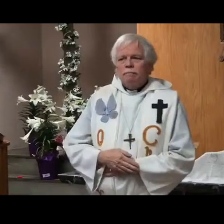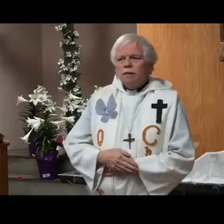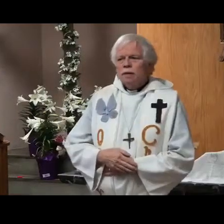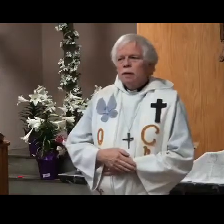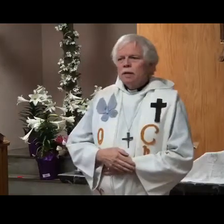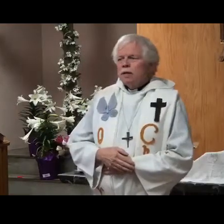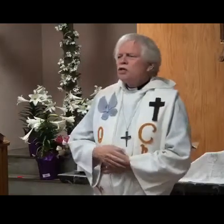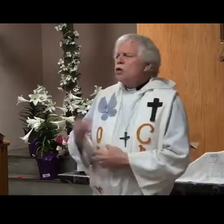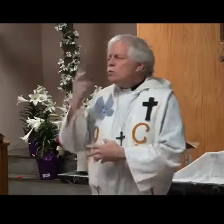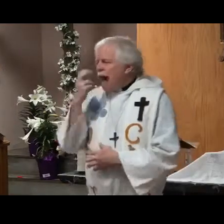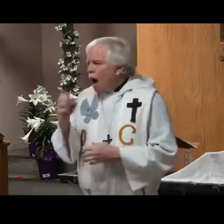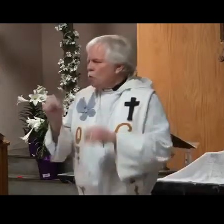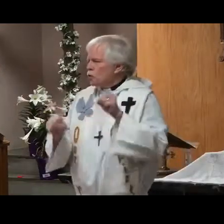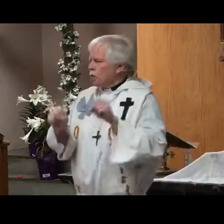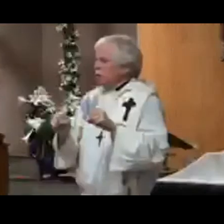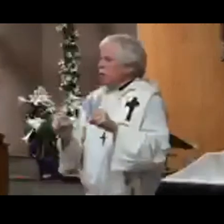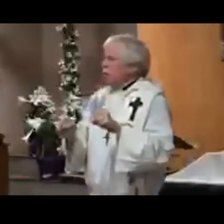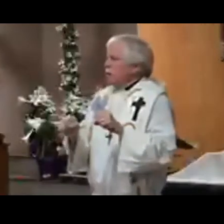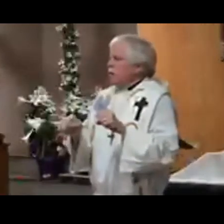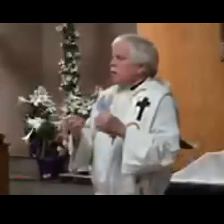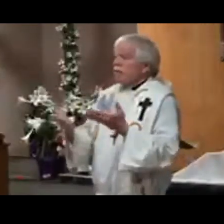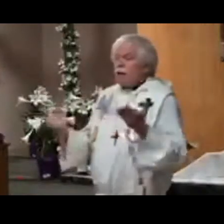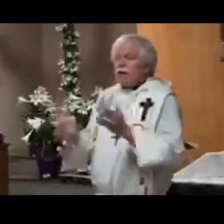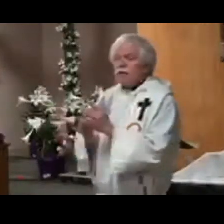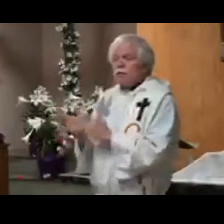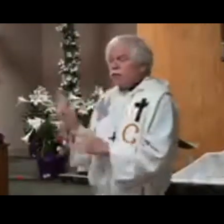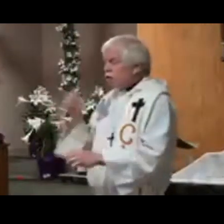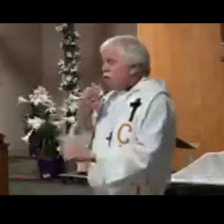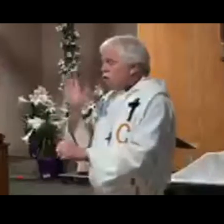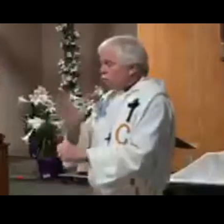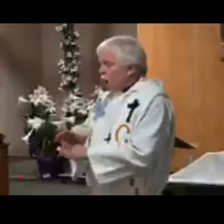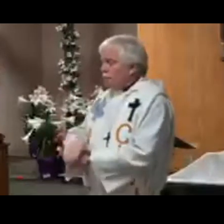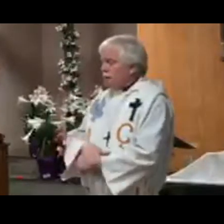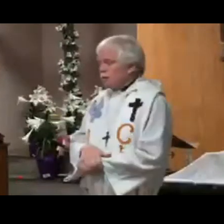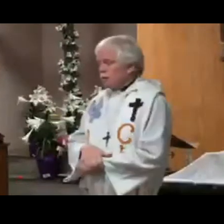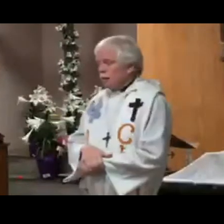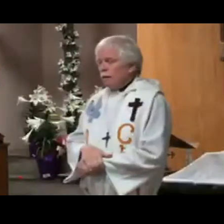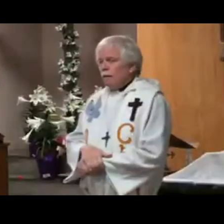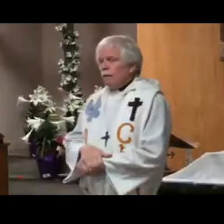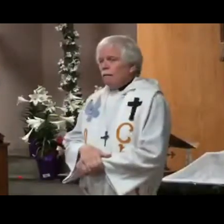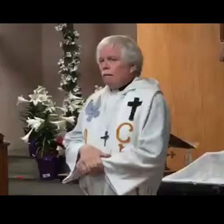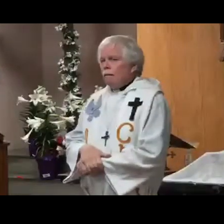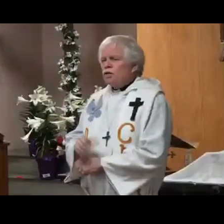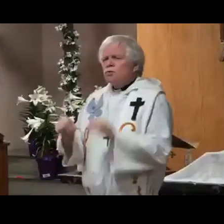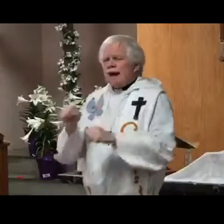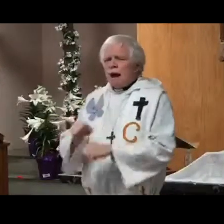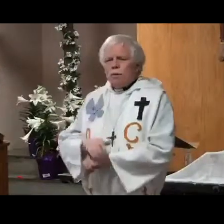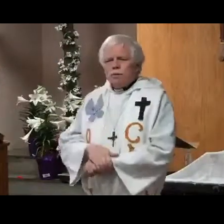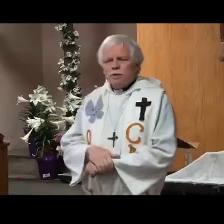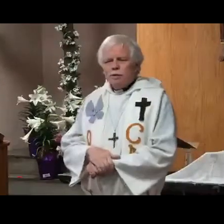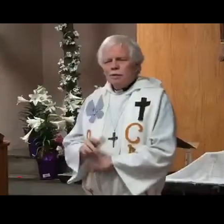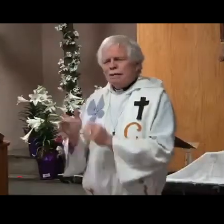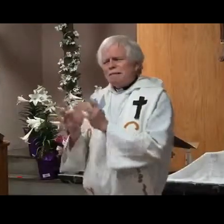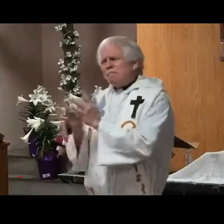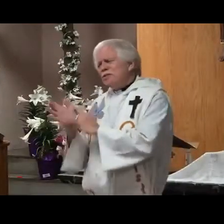temptation to doubt the things that Jesus promised, to